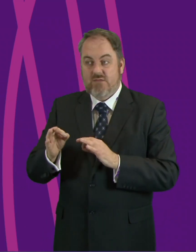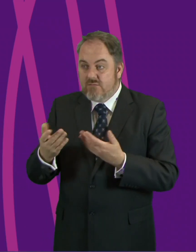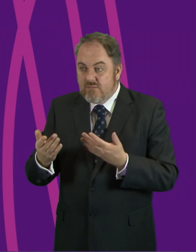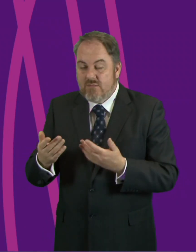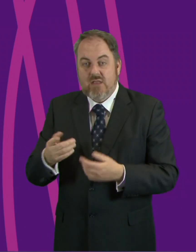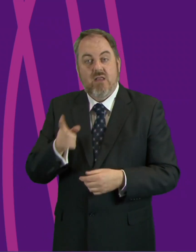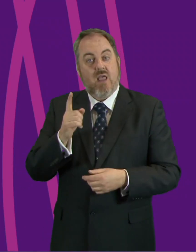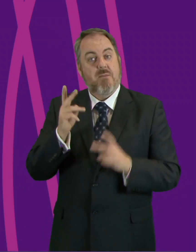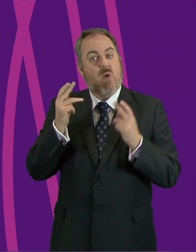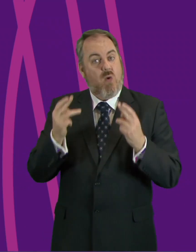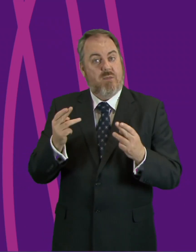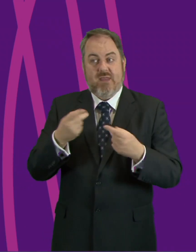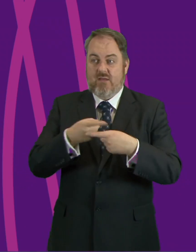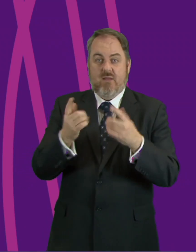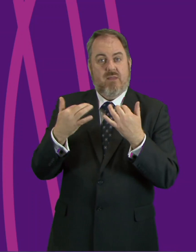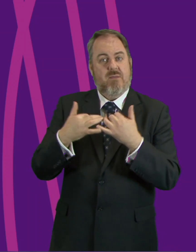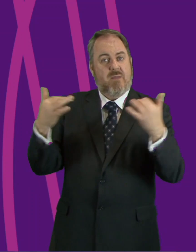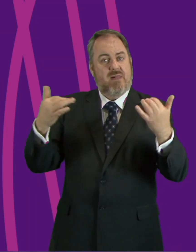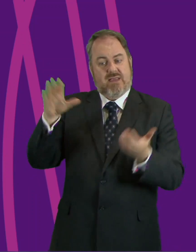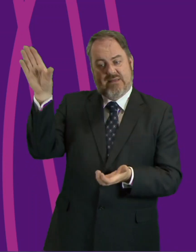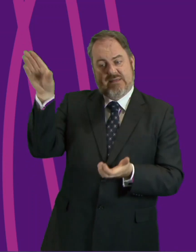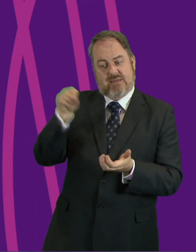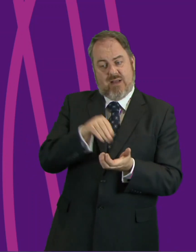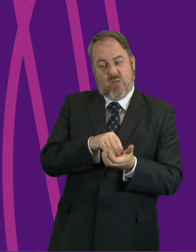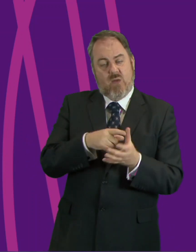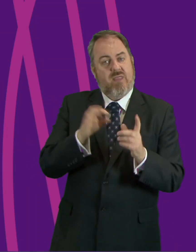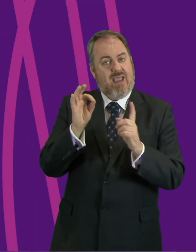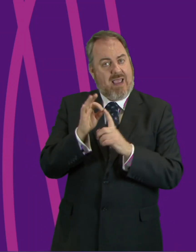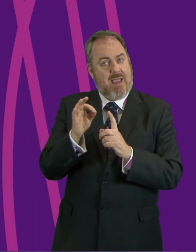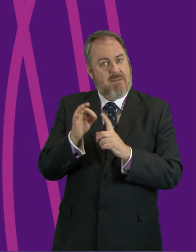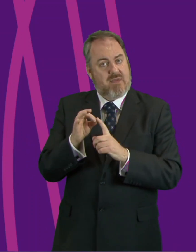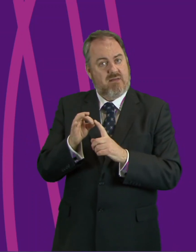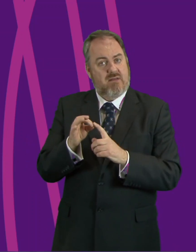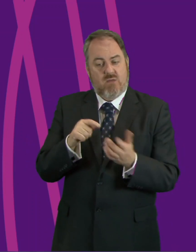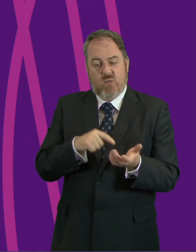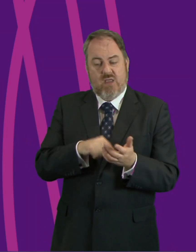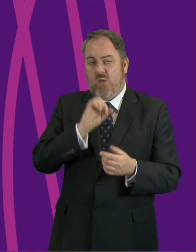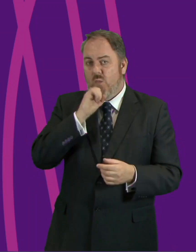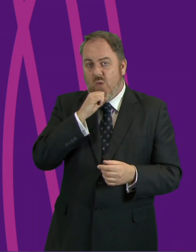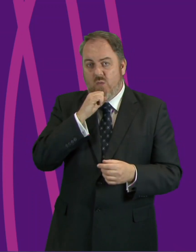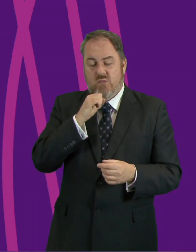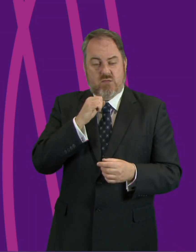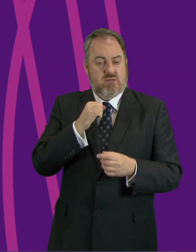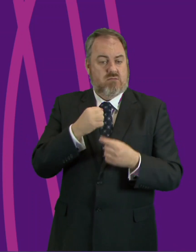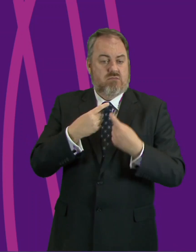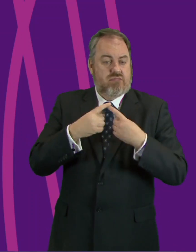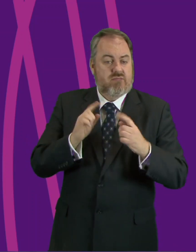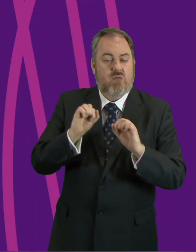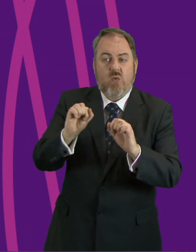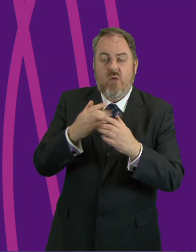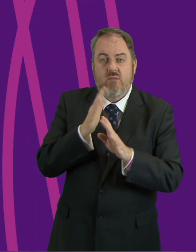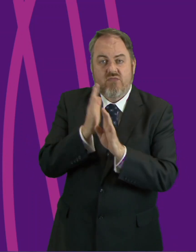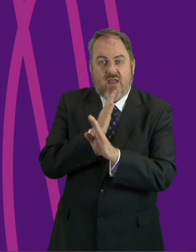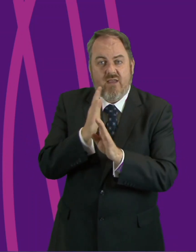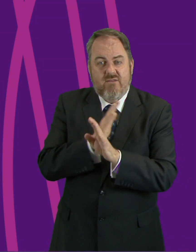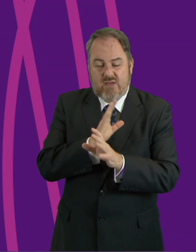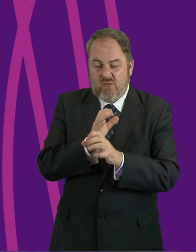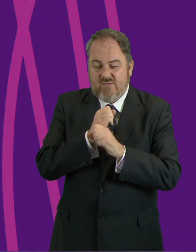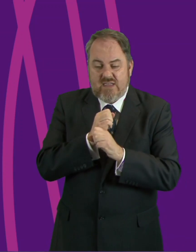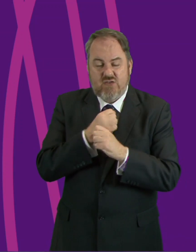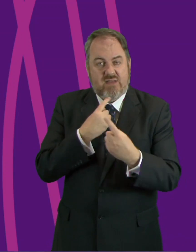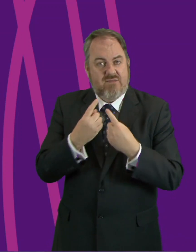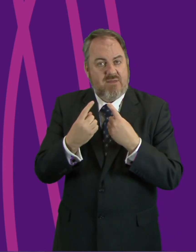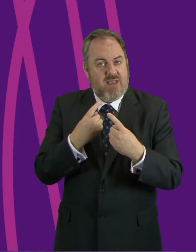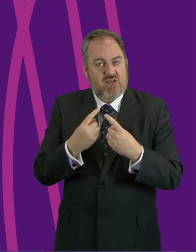download this app because it is a useful enhancement and there are no concerns about privacy and data use, and that's what we're working towards. But it is an